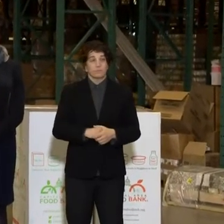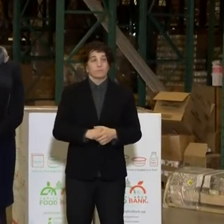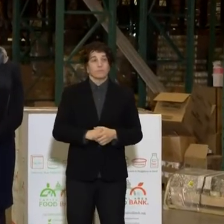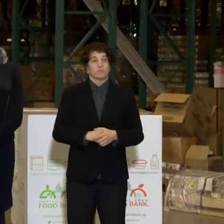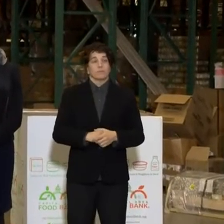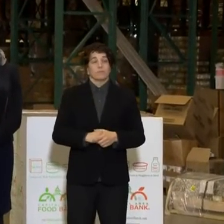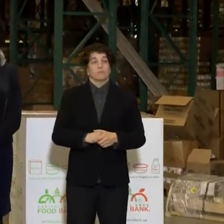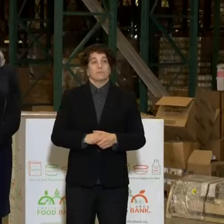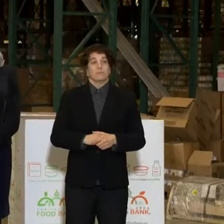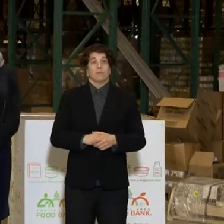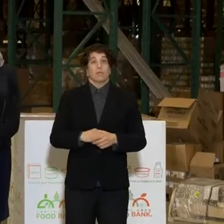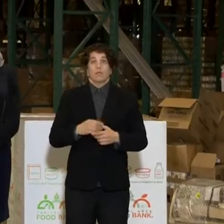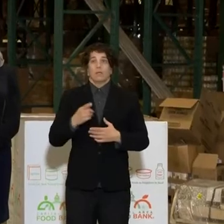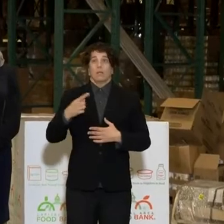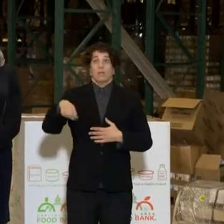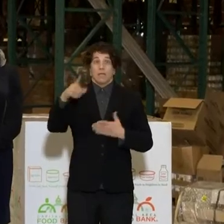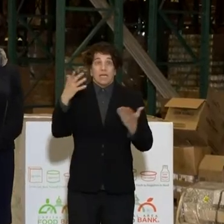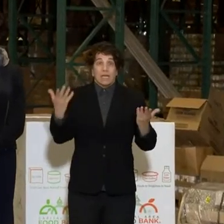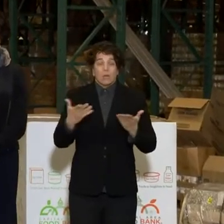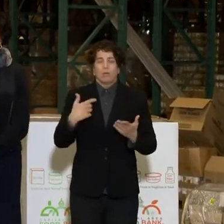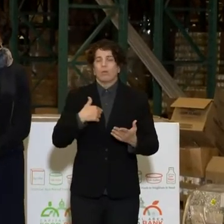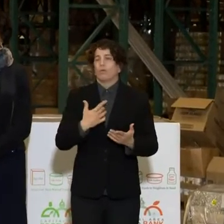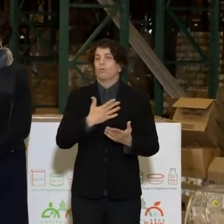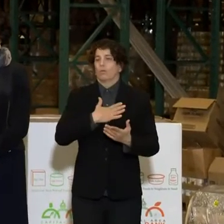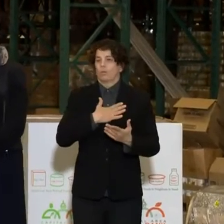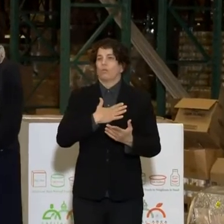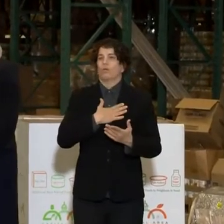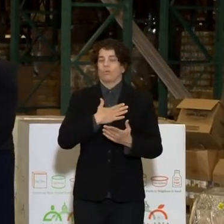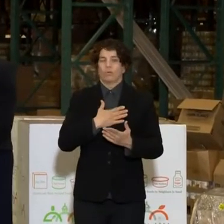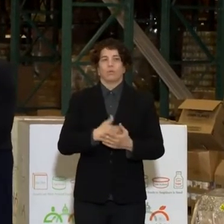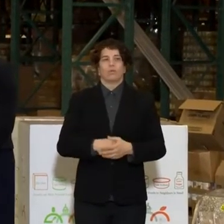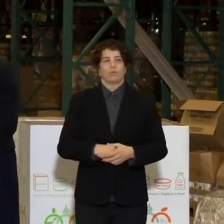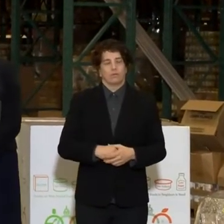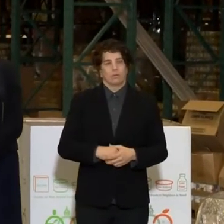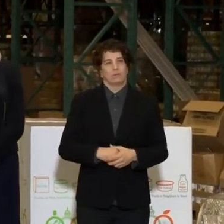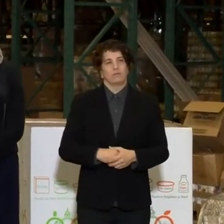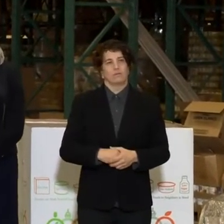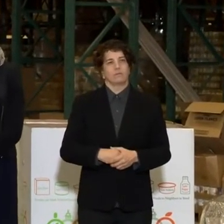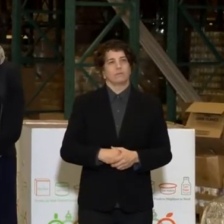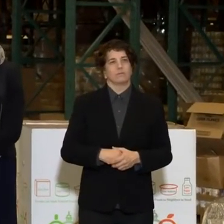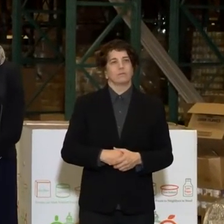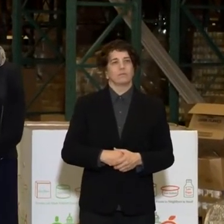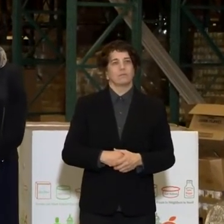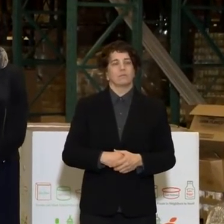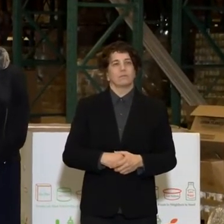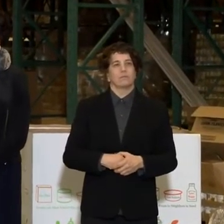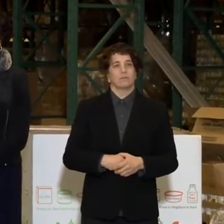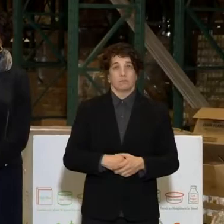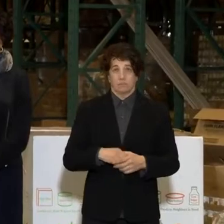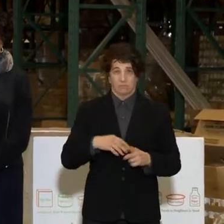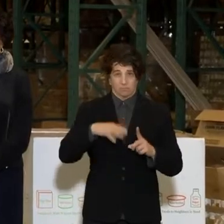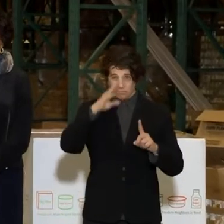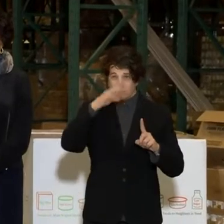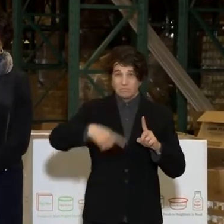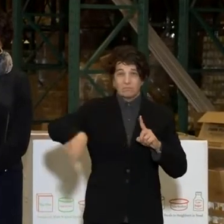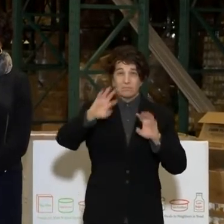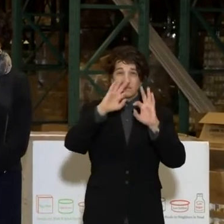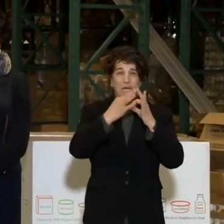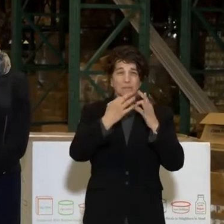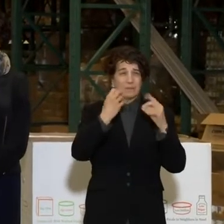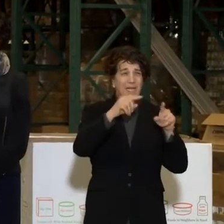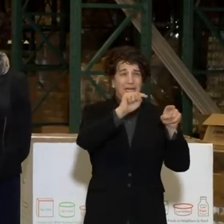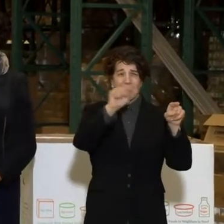and we all know far too well by now, there are too many families in our region that are struggling. There are those who typically depend on